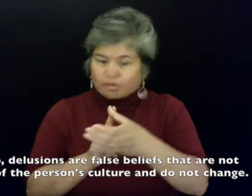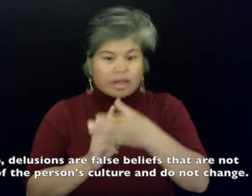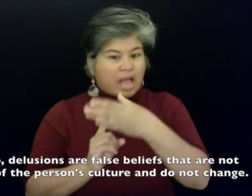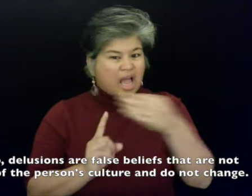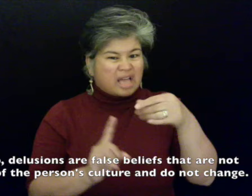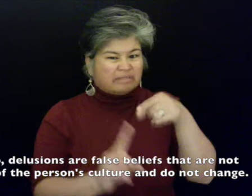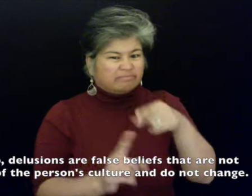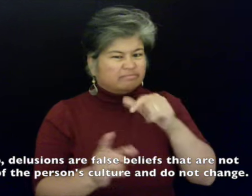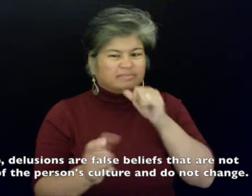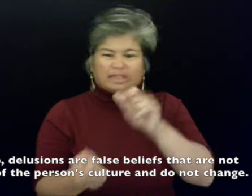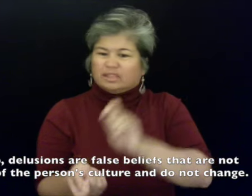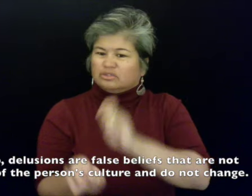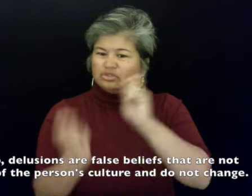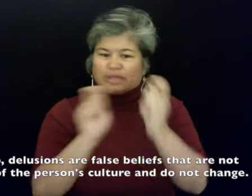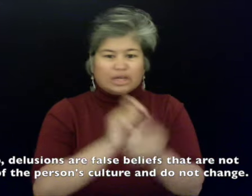change.